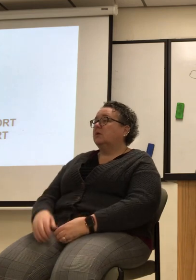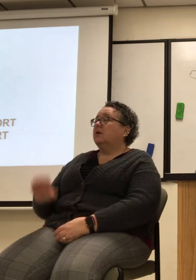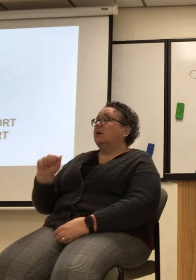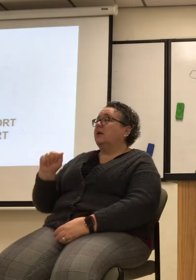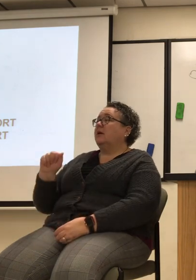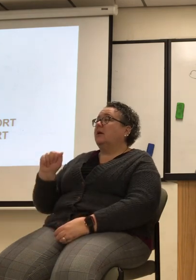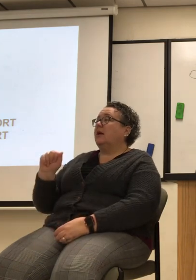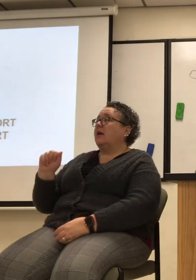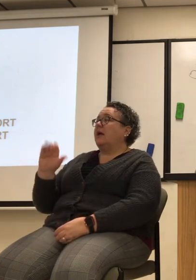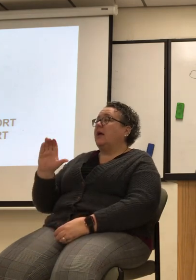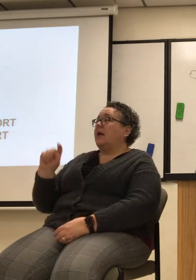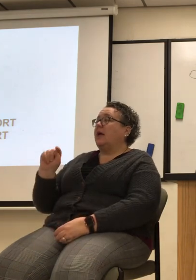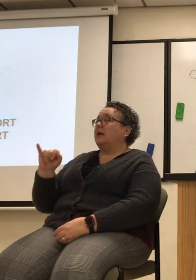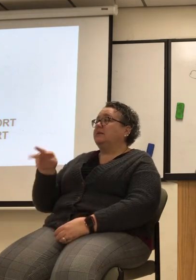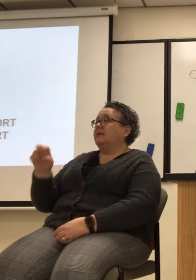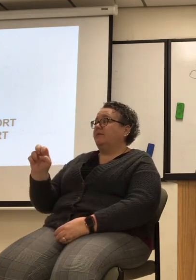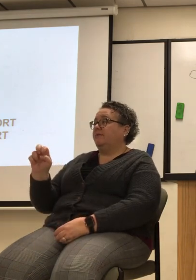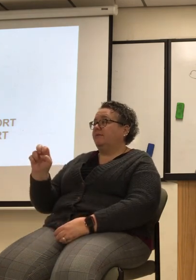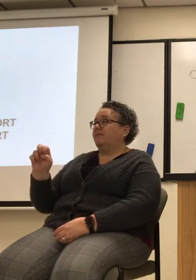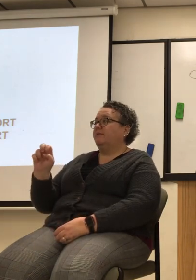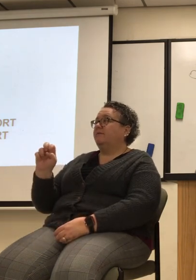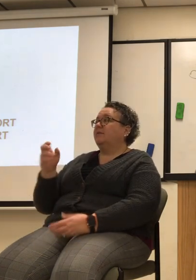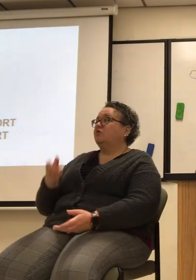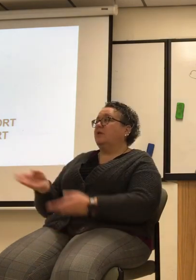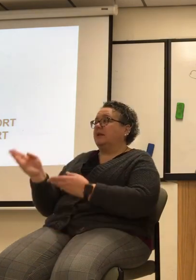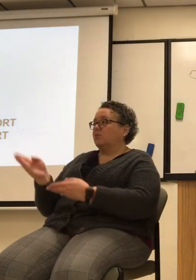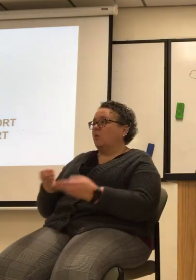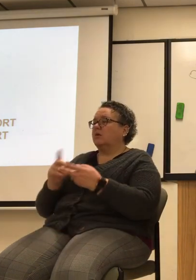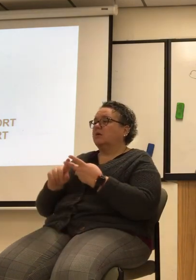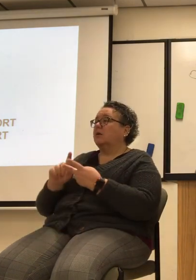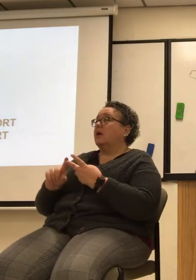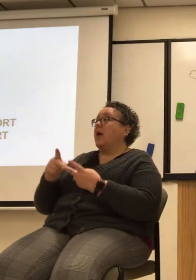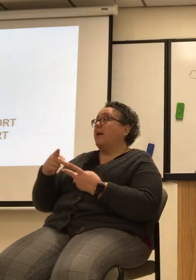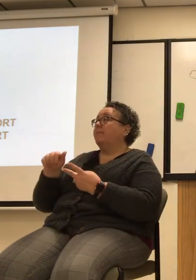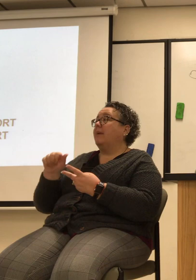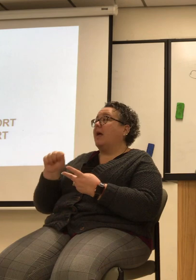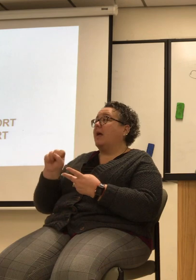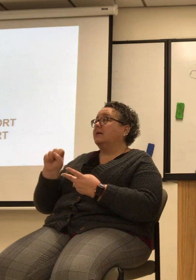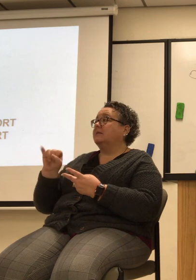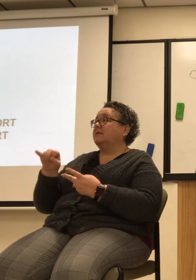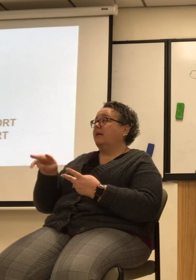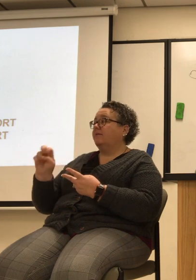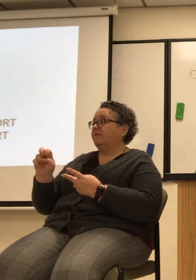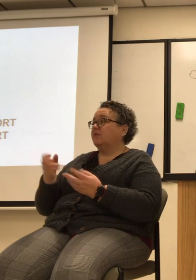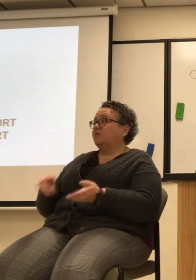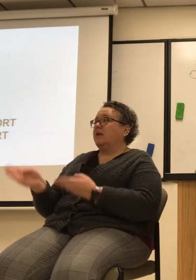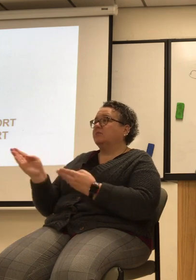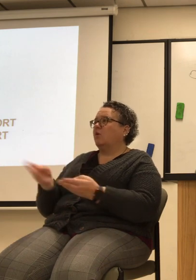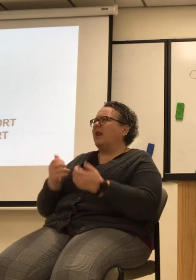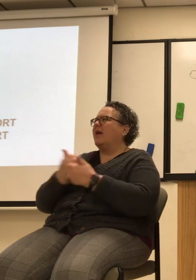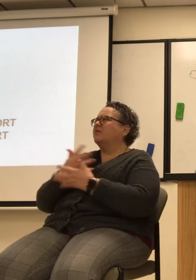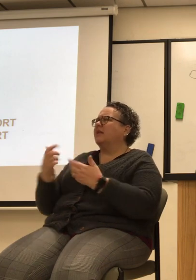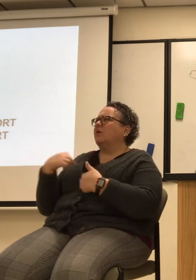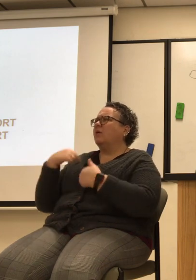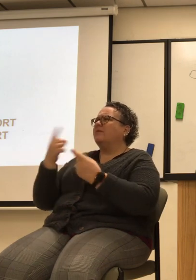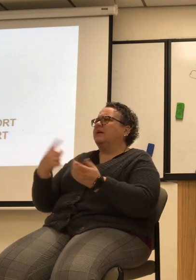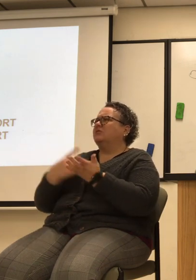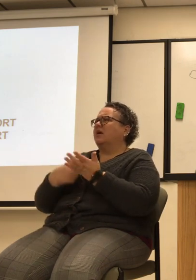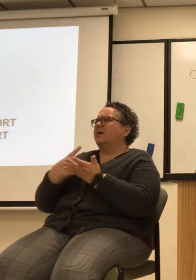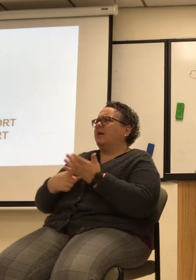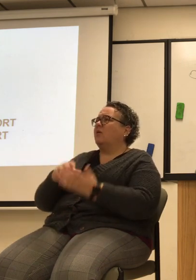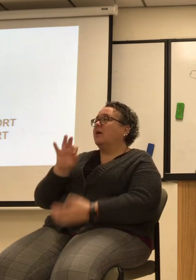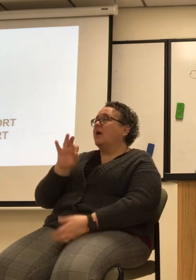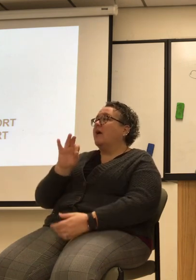Active transport, passive transport. You know, pretty much everything we've been talking about here, the facilitated